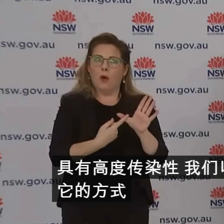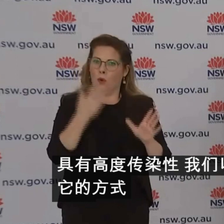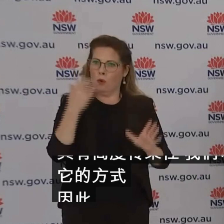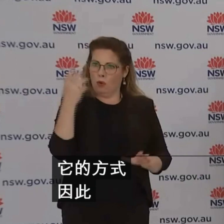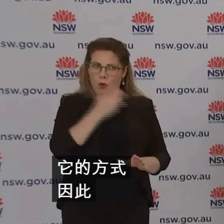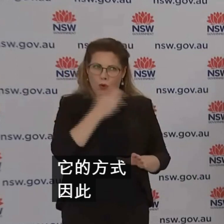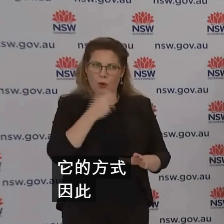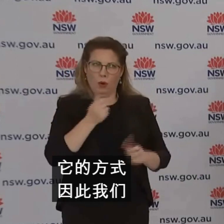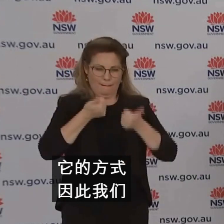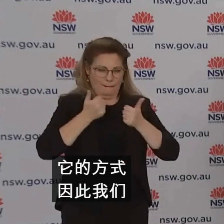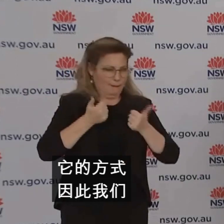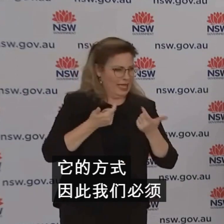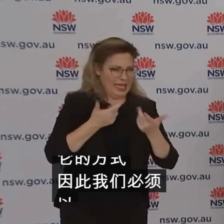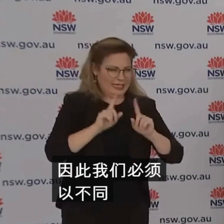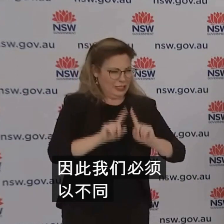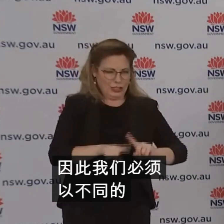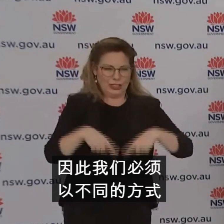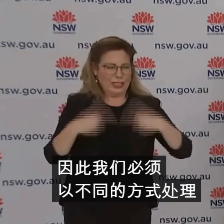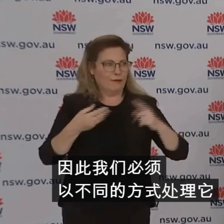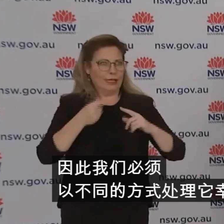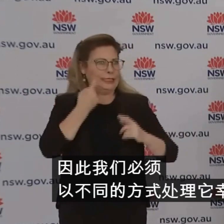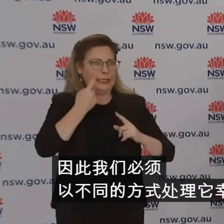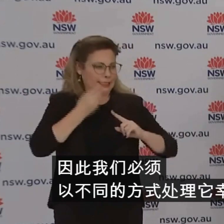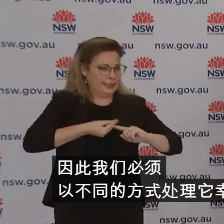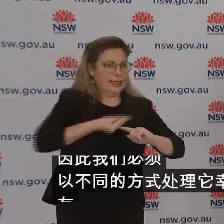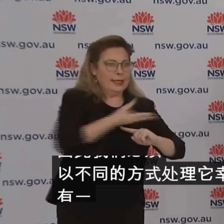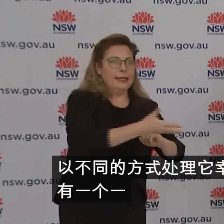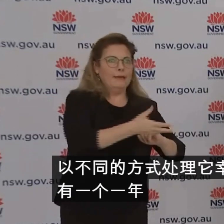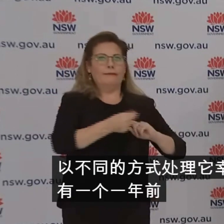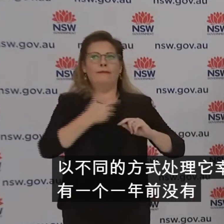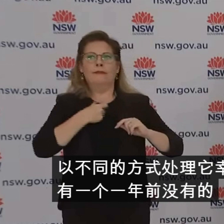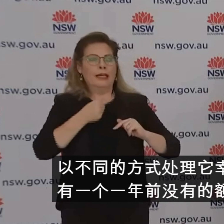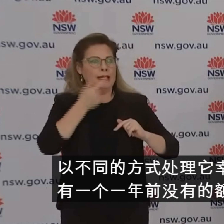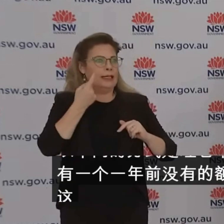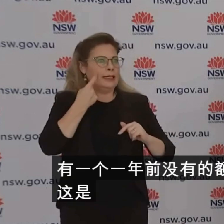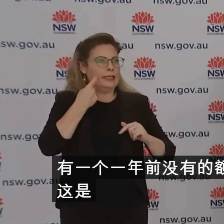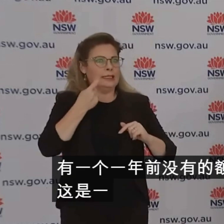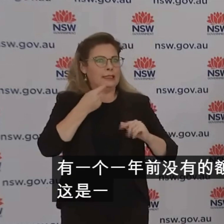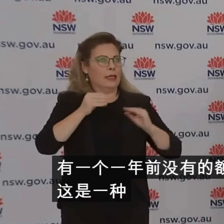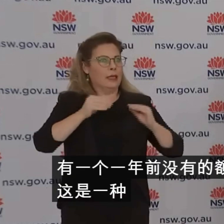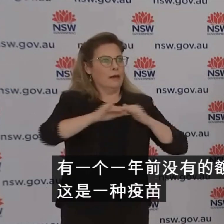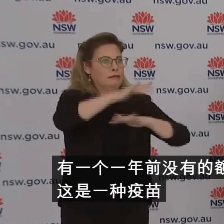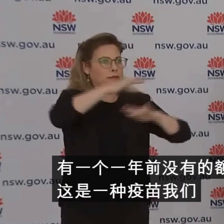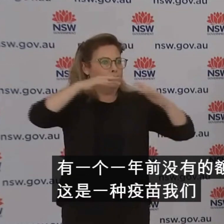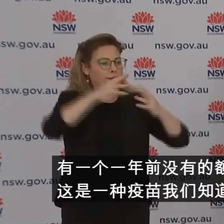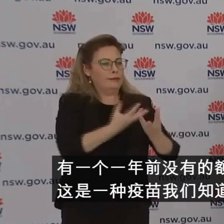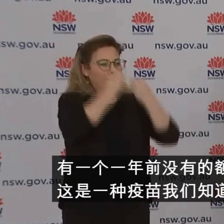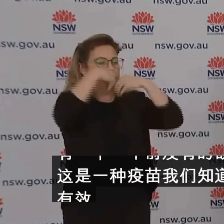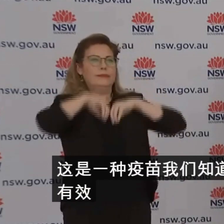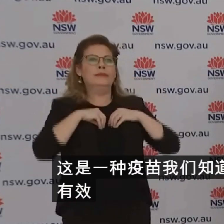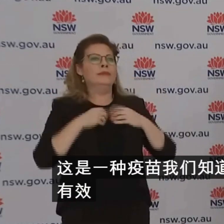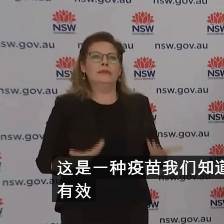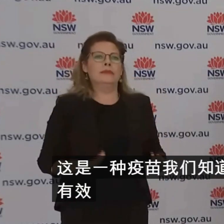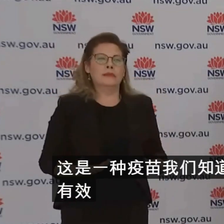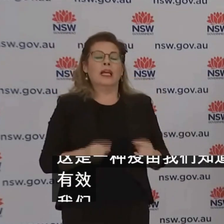before, and therefore we have to deal with it in a different way. Fortunately, we have an additional tool we didn't have a year ago, and that is a vaccine. We know